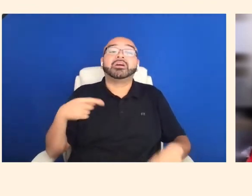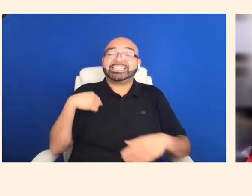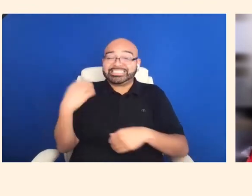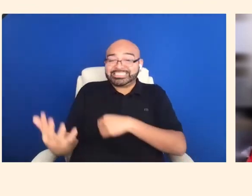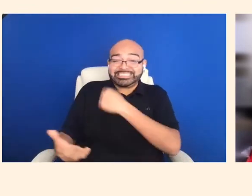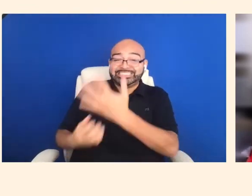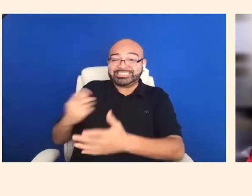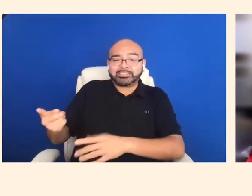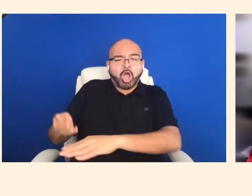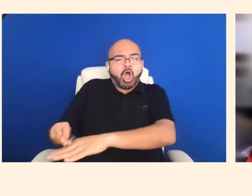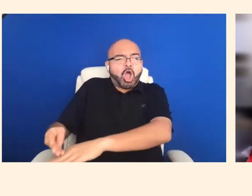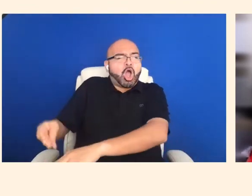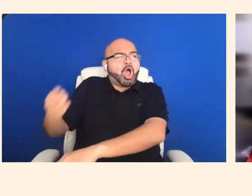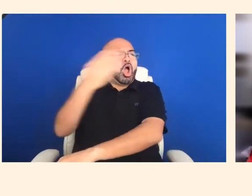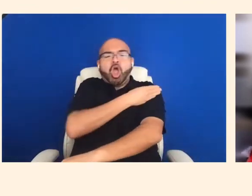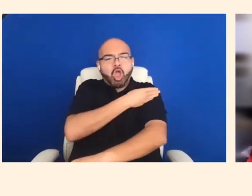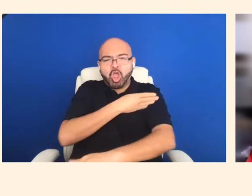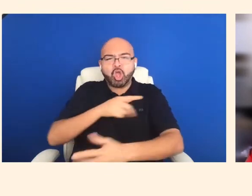Um,